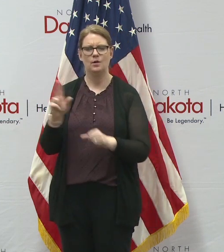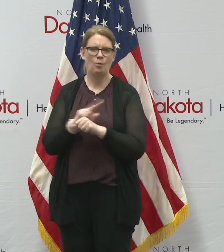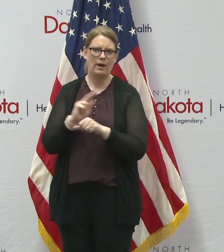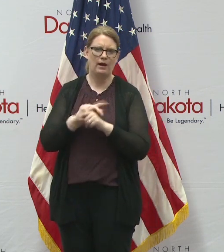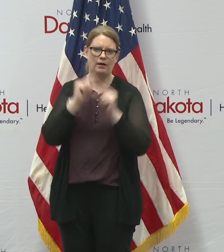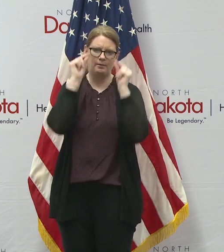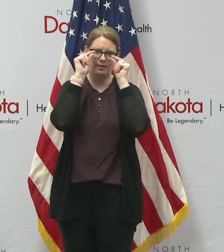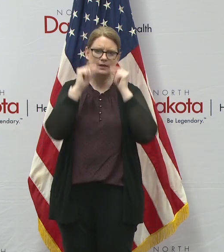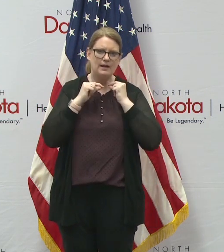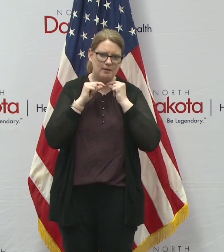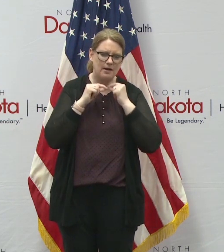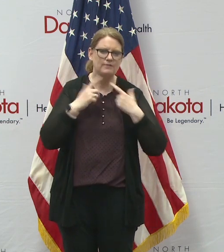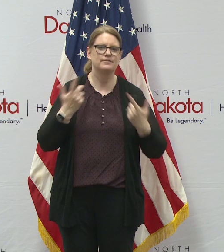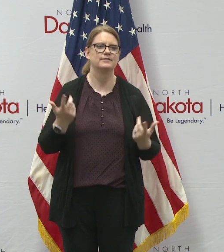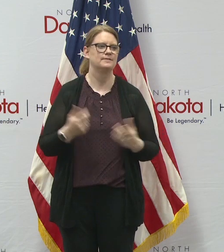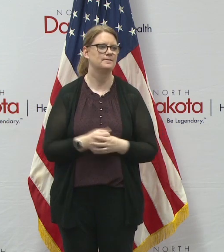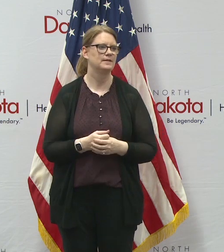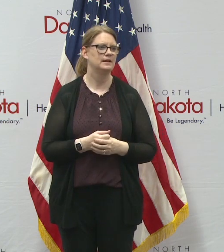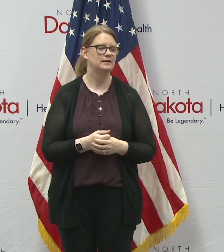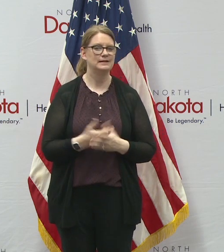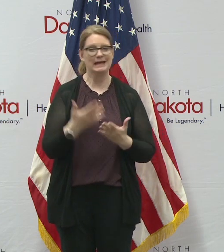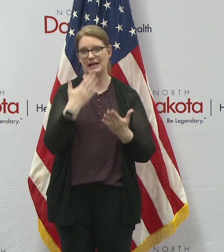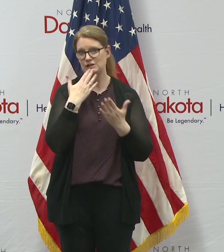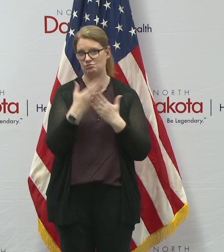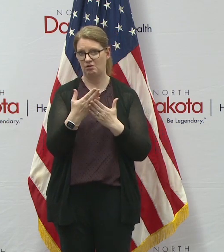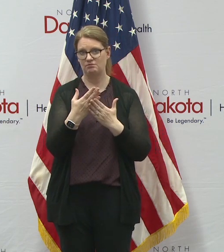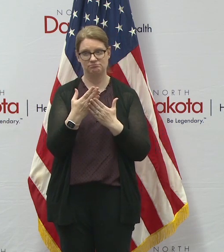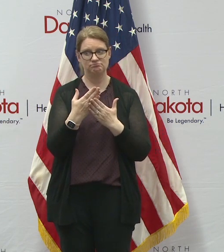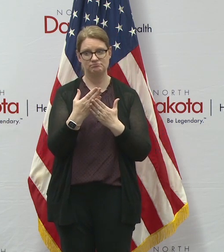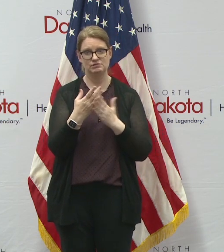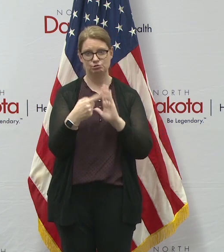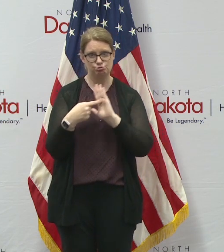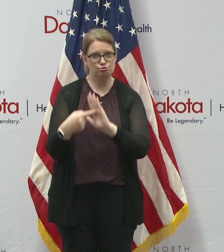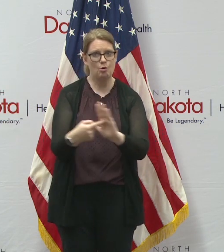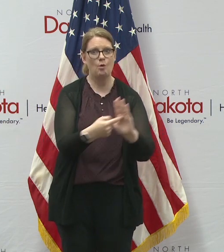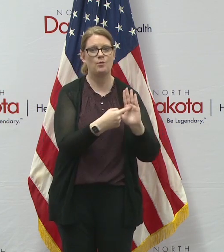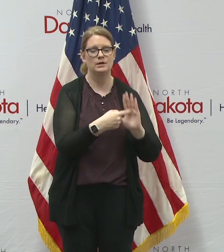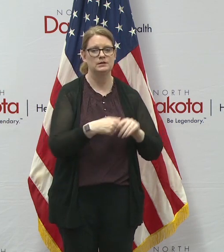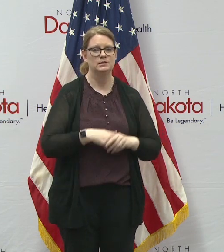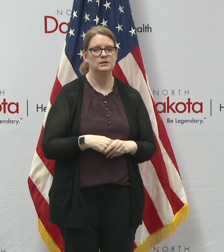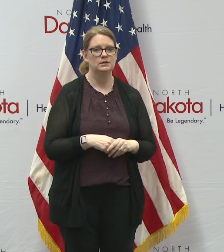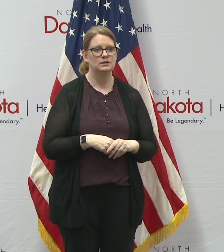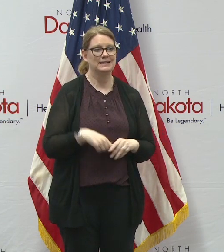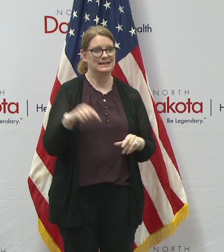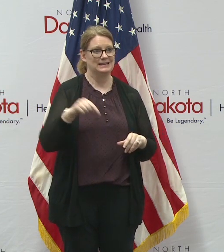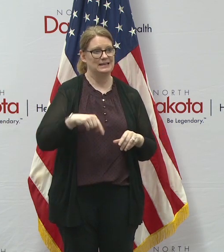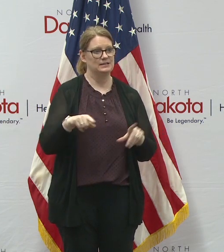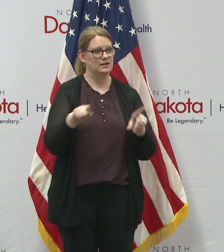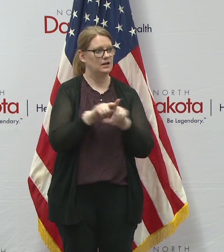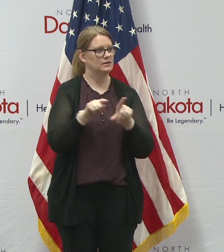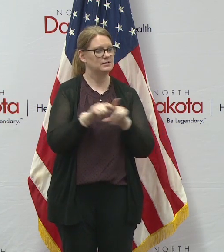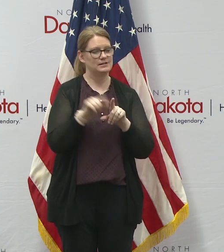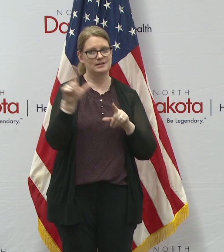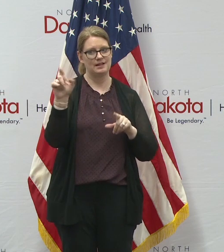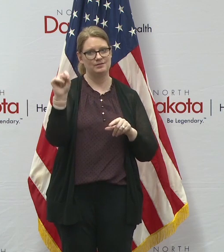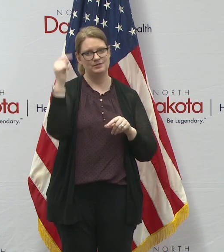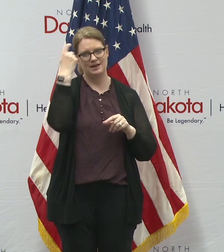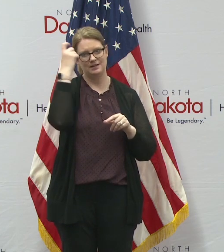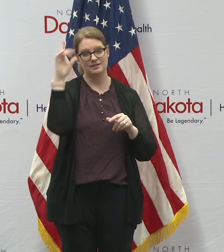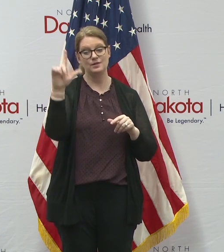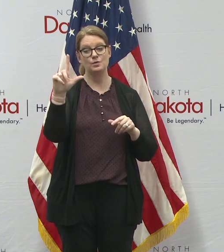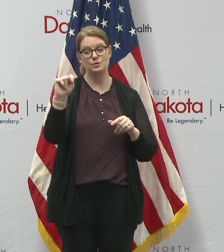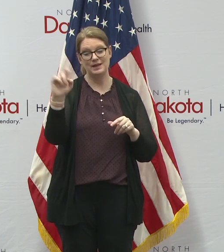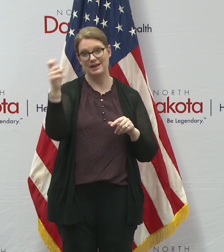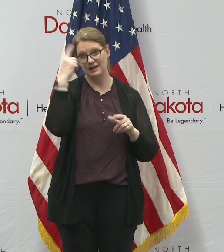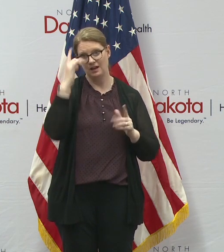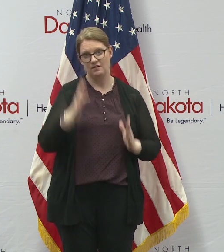them off when they get to the podium. I think it's good role modeling. But it is what we're trying to also do, the Lieutenant Governor and I, is make sure that we're